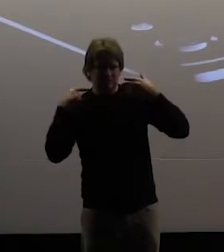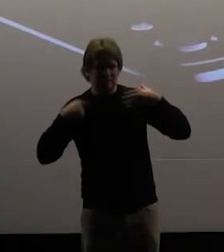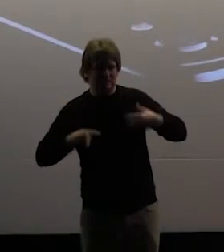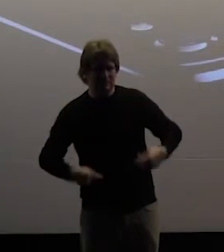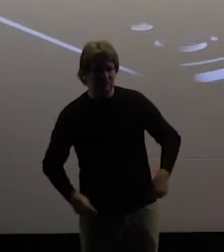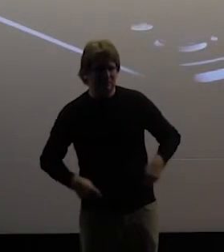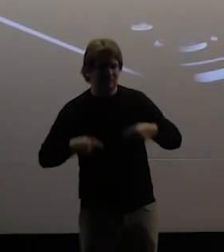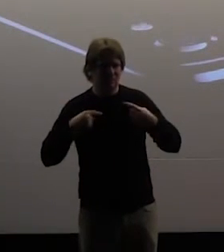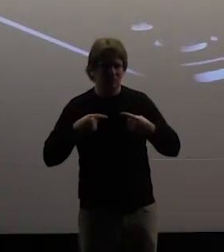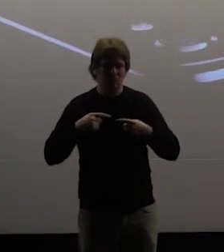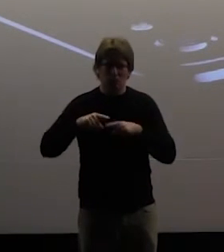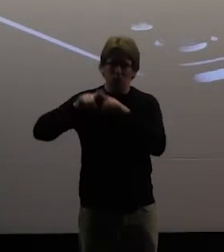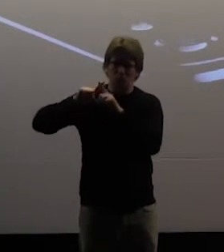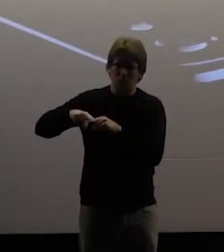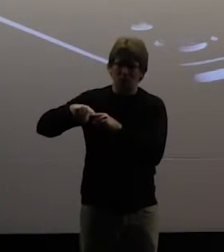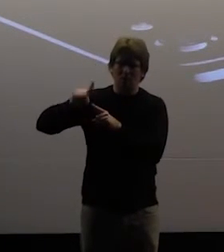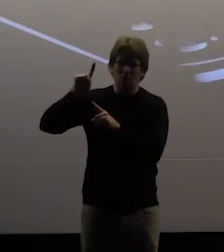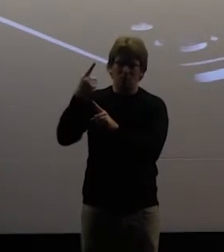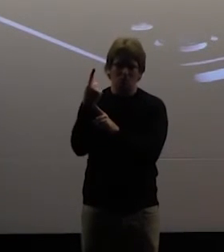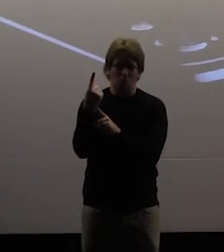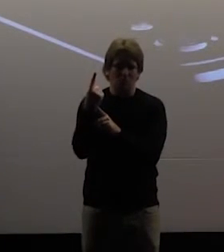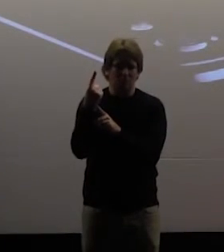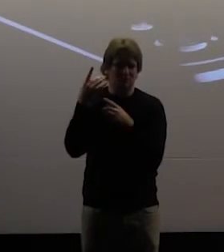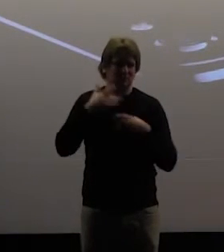We forget our other needs as humans.